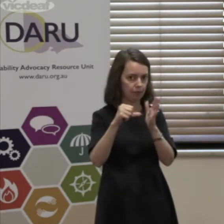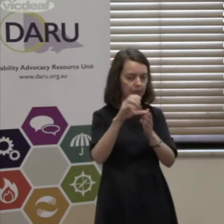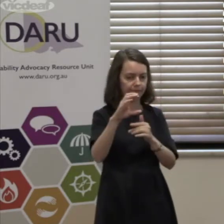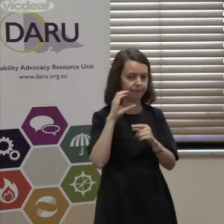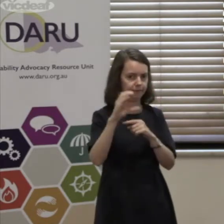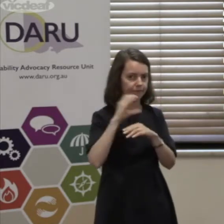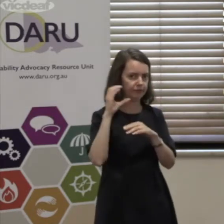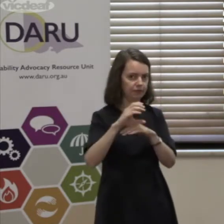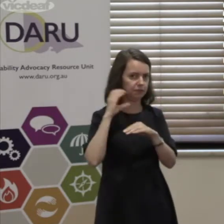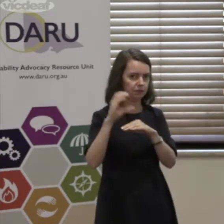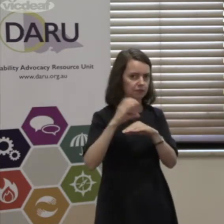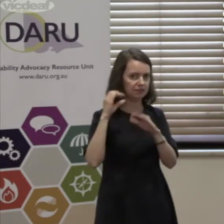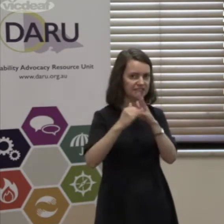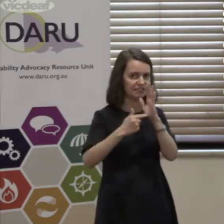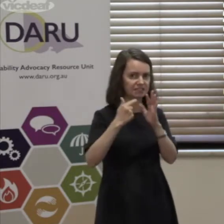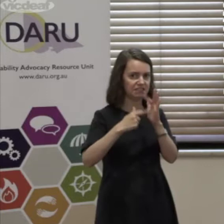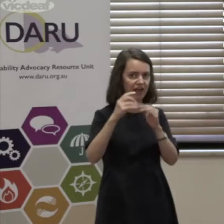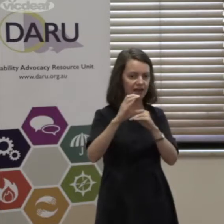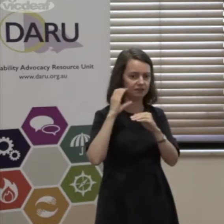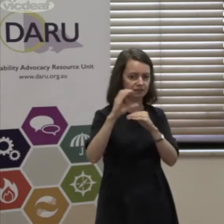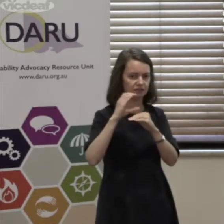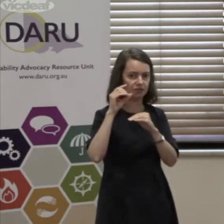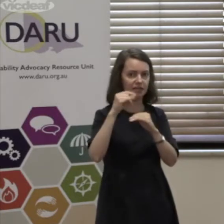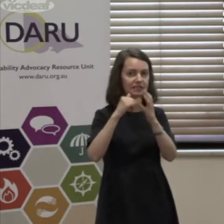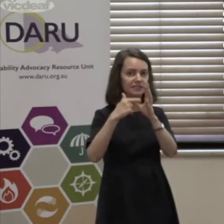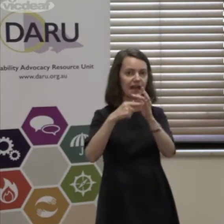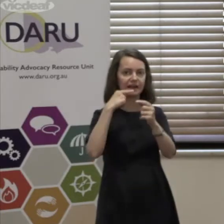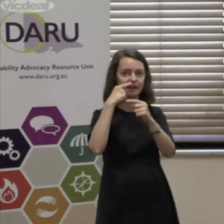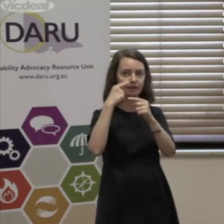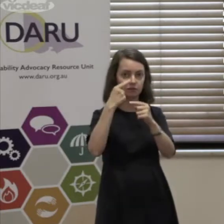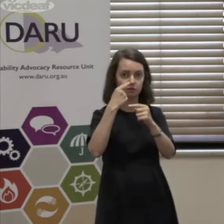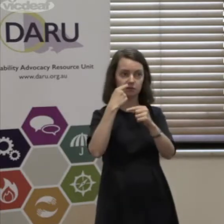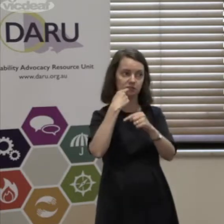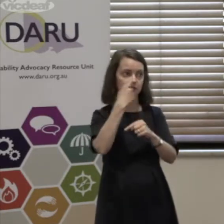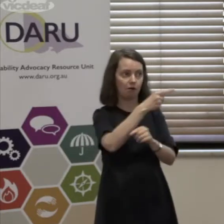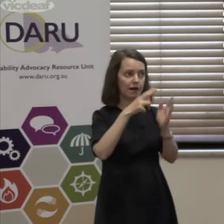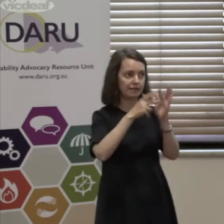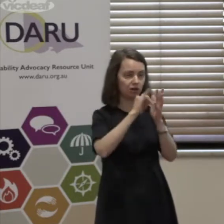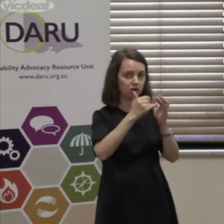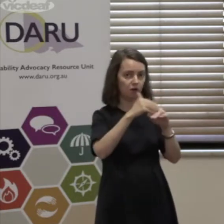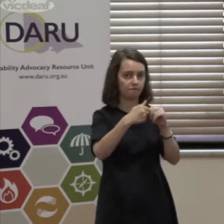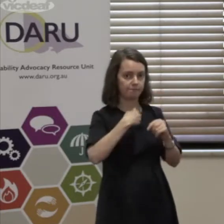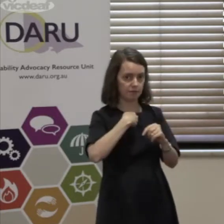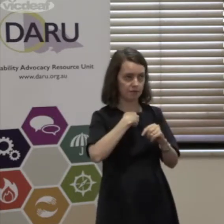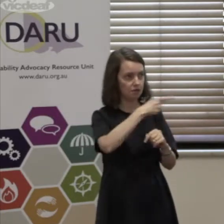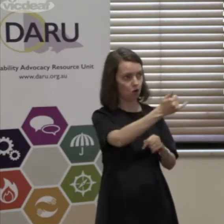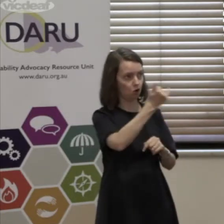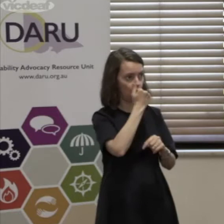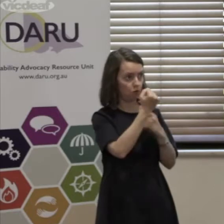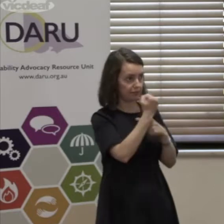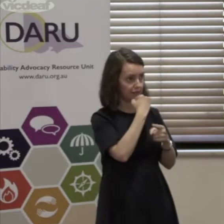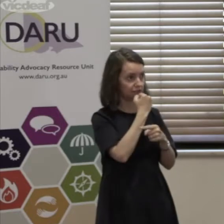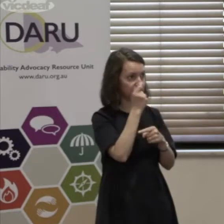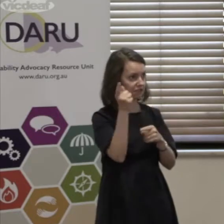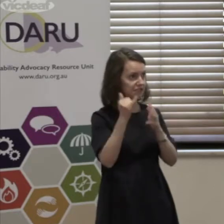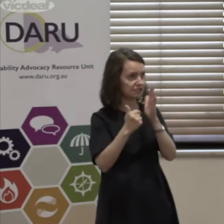supports state, that basically the state gives your information to the NDIS, and then when they ring you, they basically confirm that